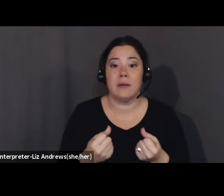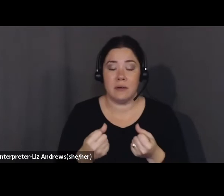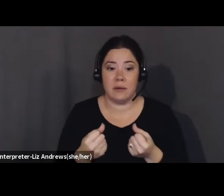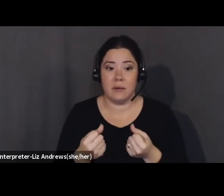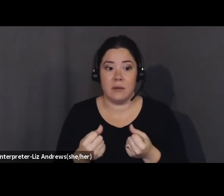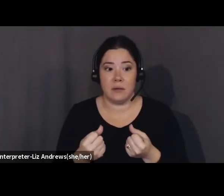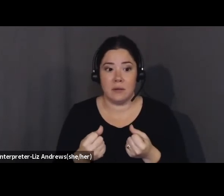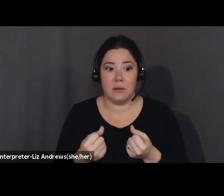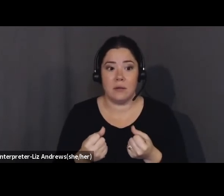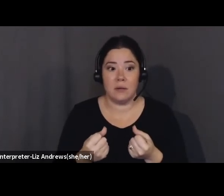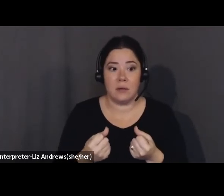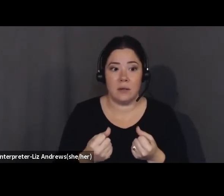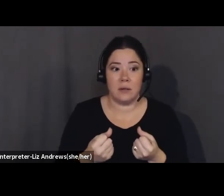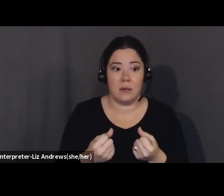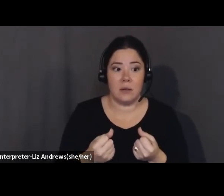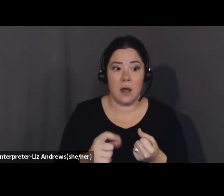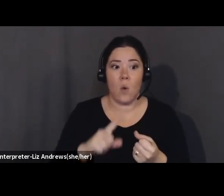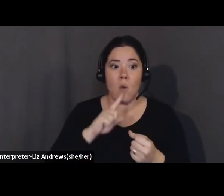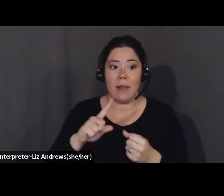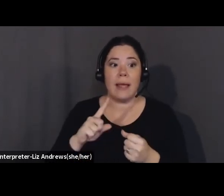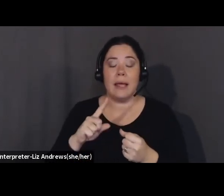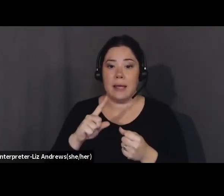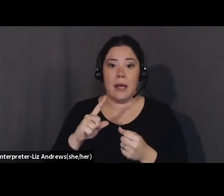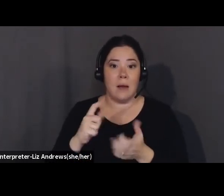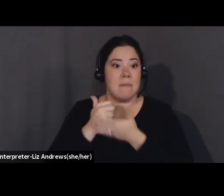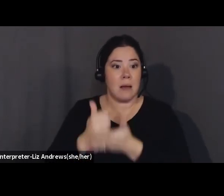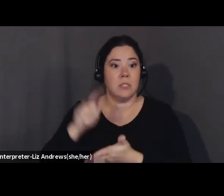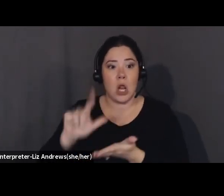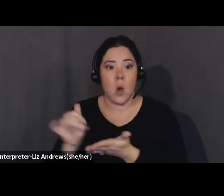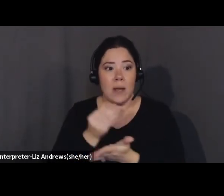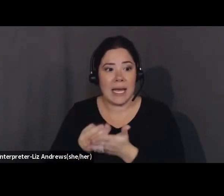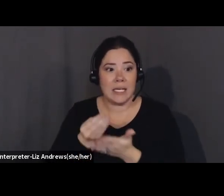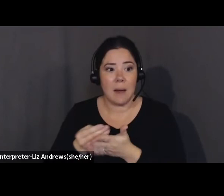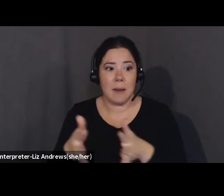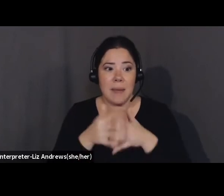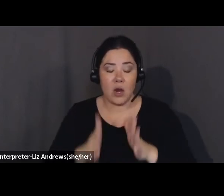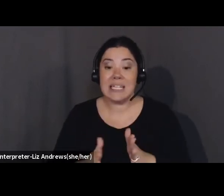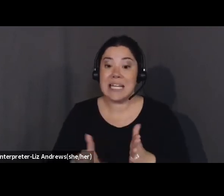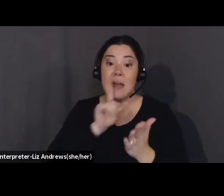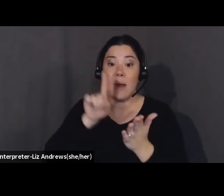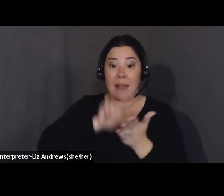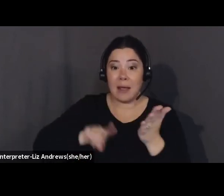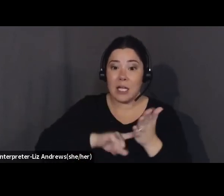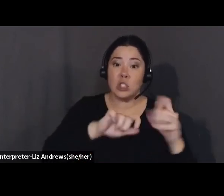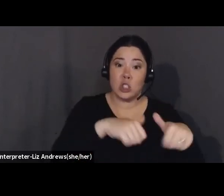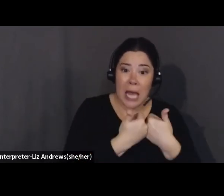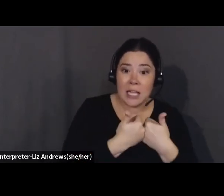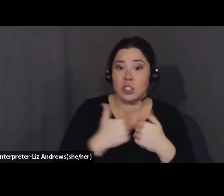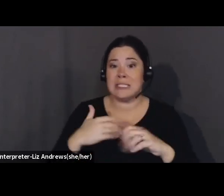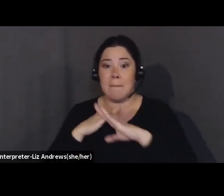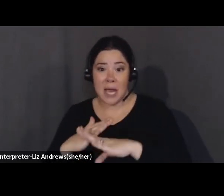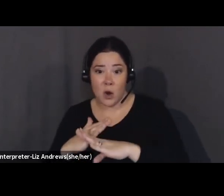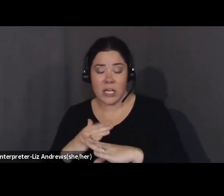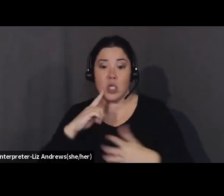low-income Americans. And they specifically looked at challenges and barriers to collaboration